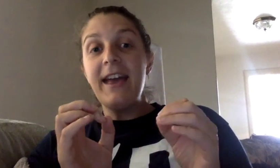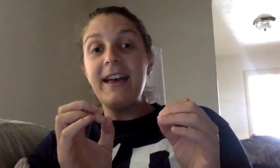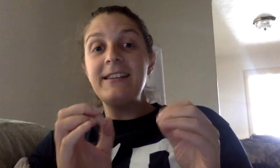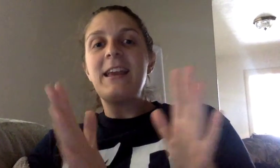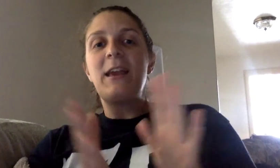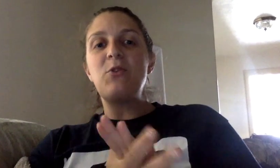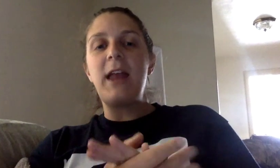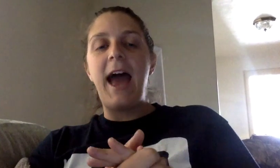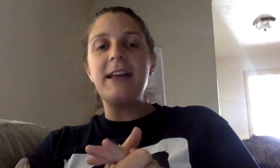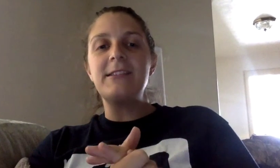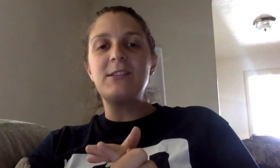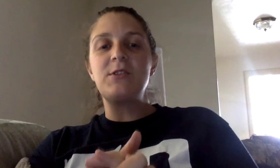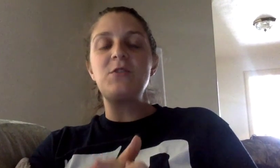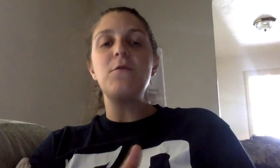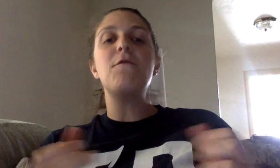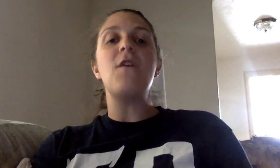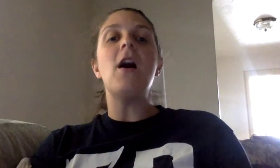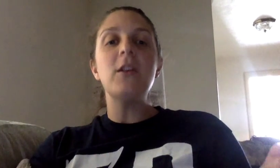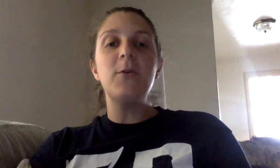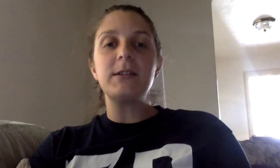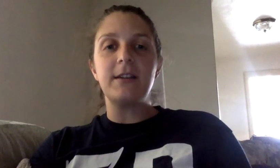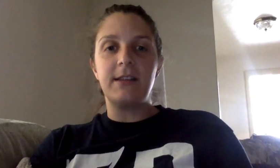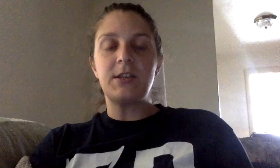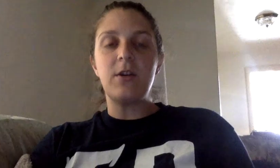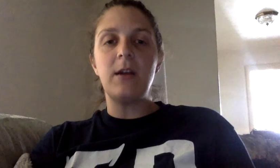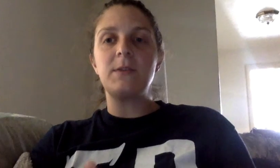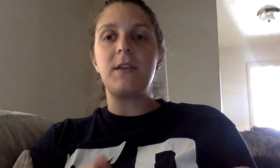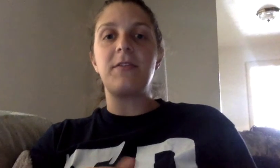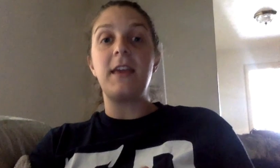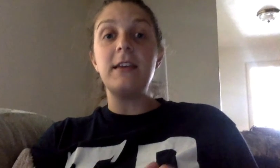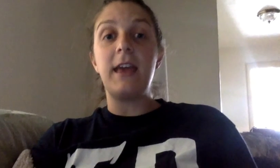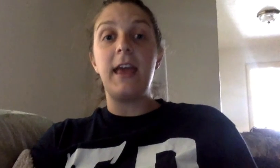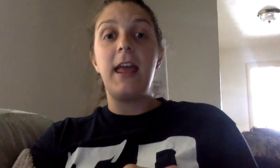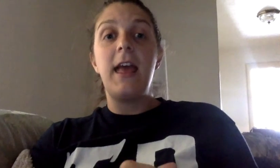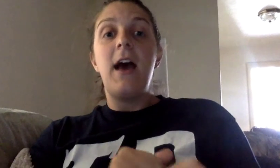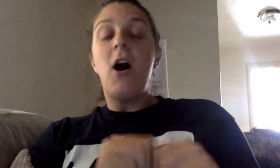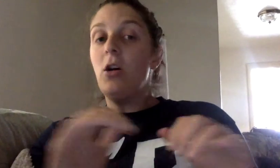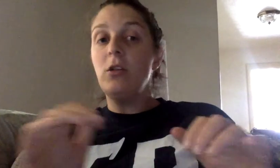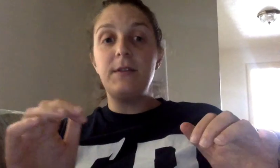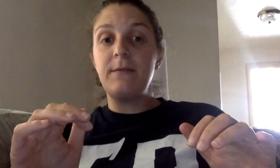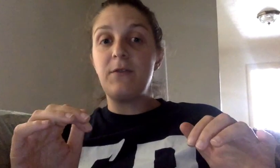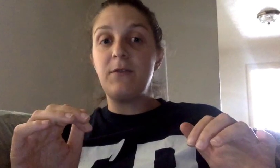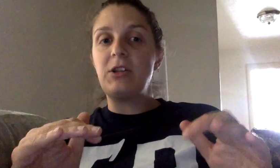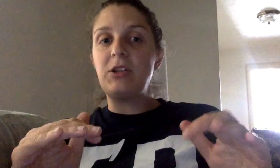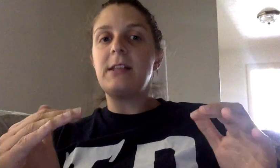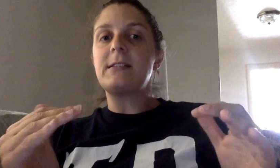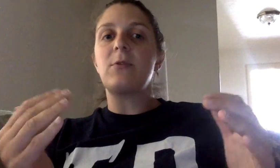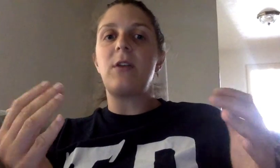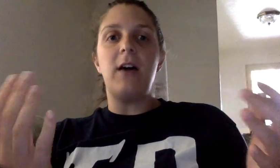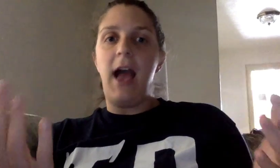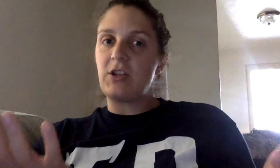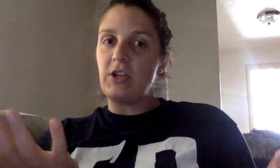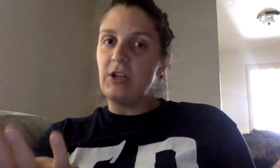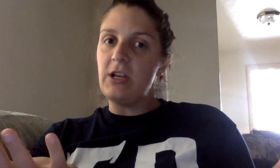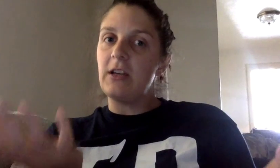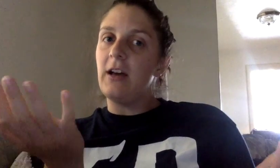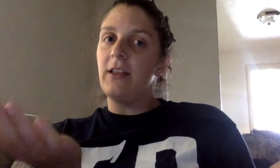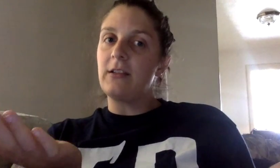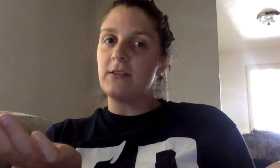And if you could ask the students to follow us on Instagram so that they can get all of this information in somewhere that they'll actually look, unlike their